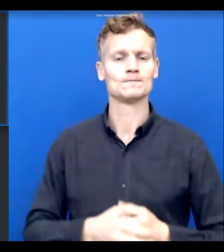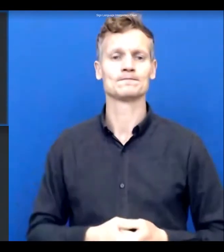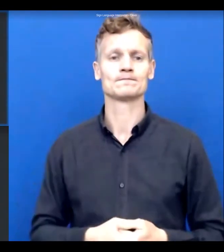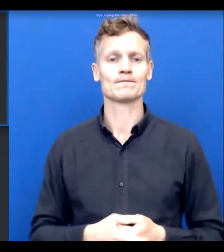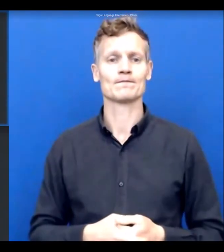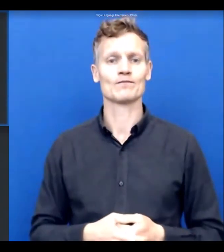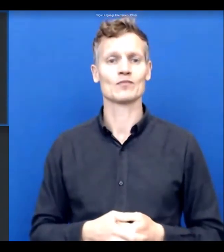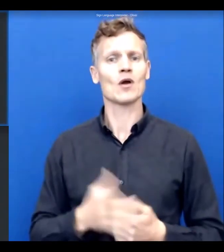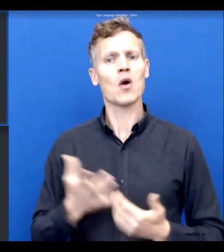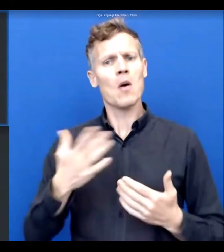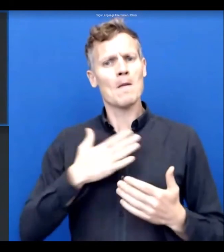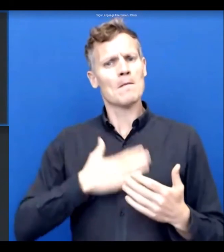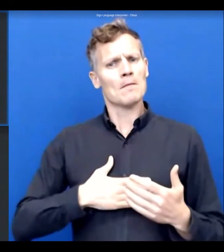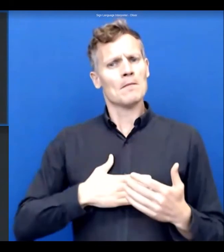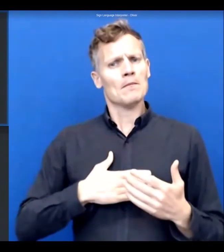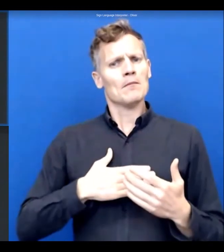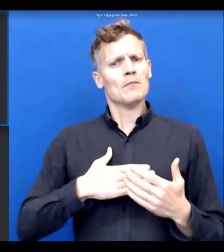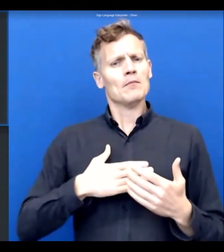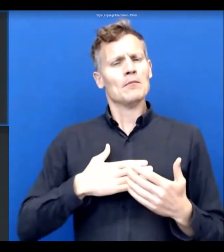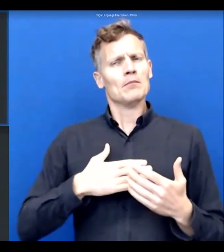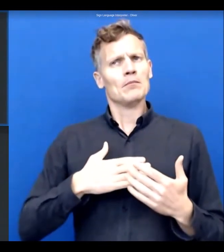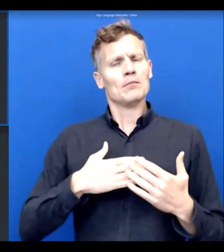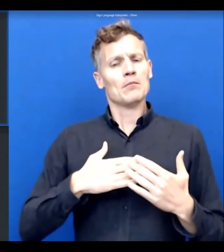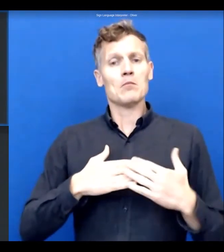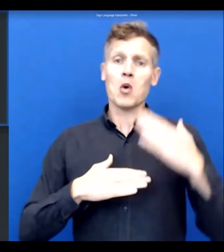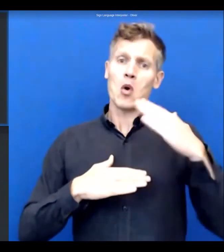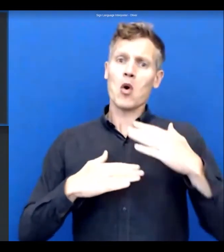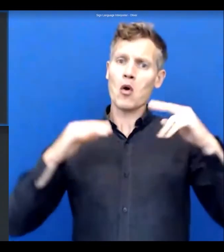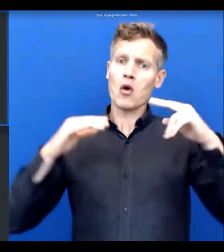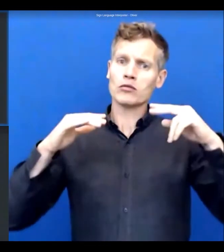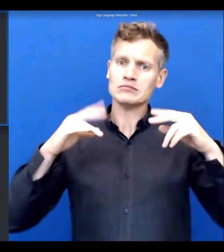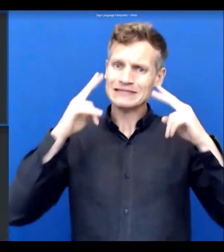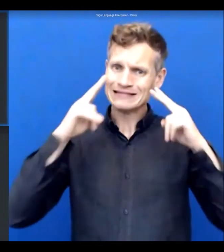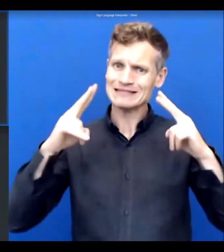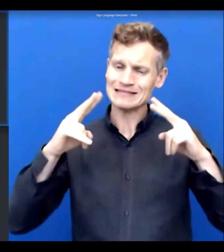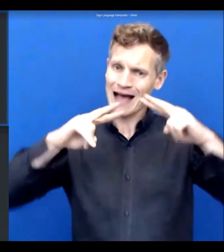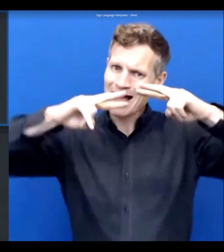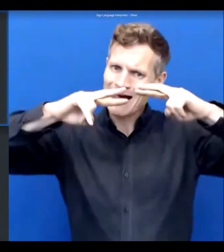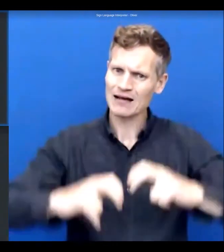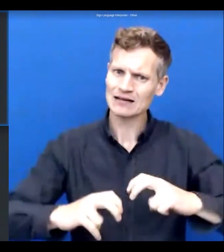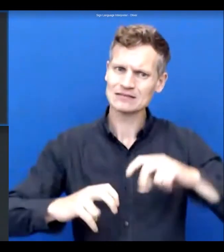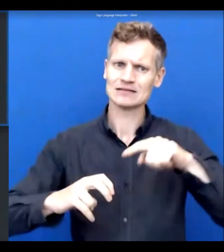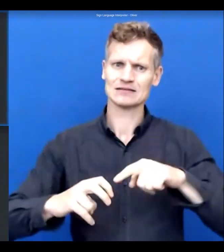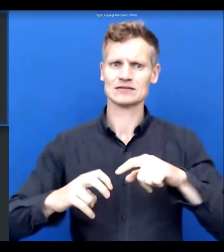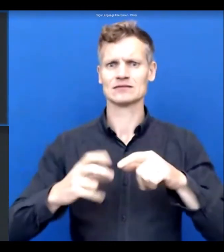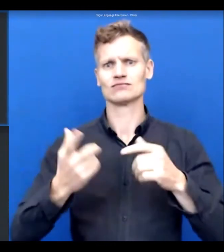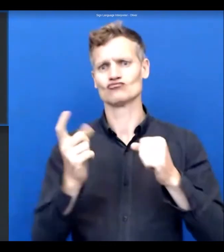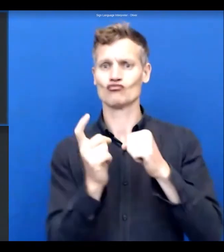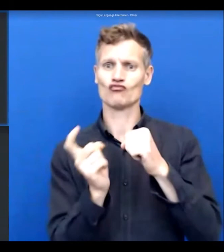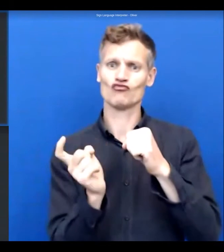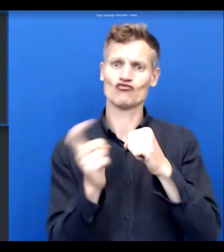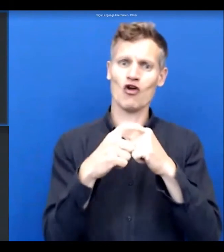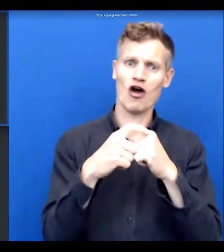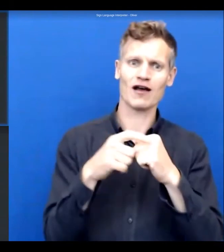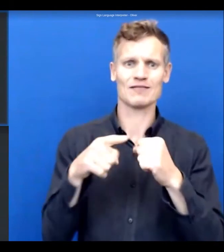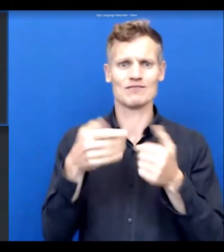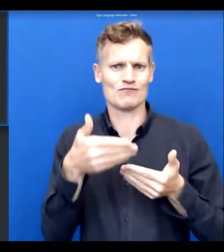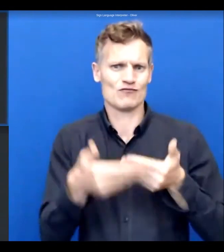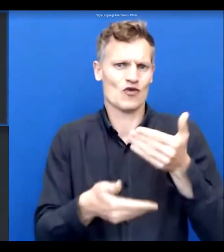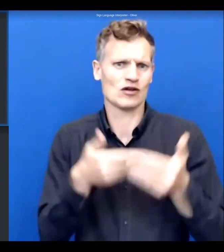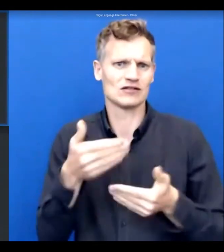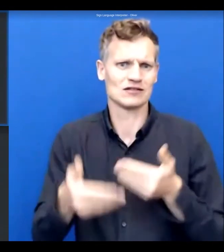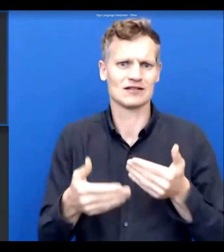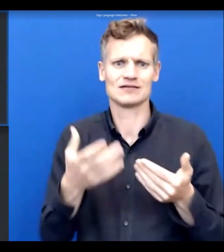the attitude that is 13 cities involving ROC are dealing with these kinds of process in terms of